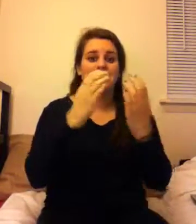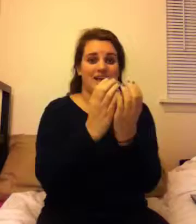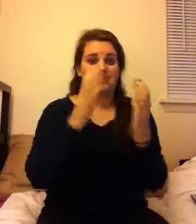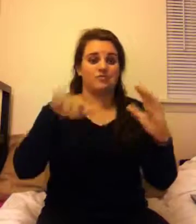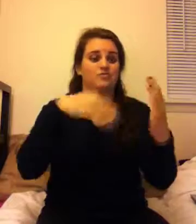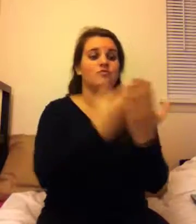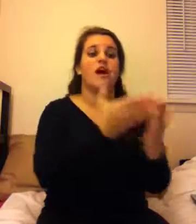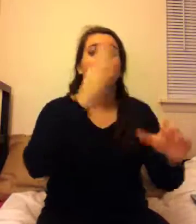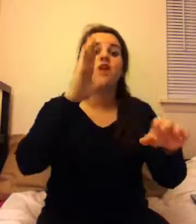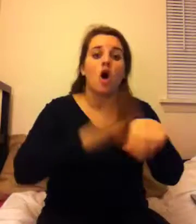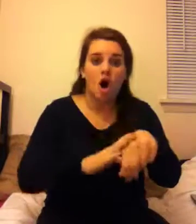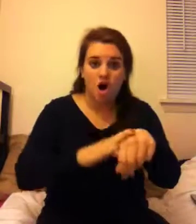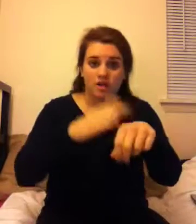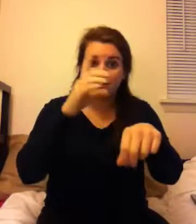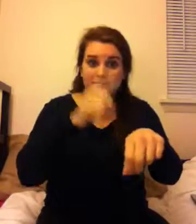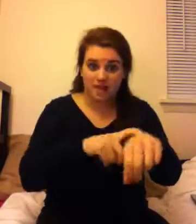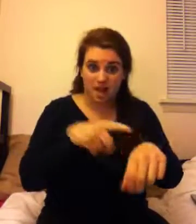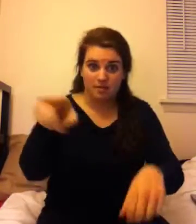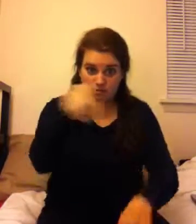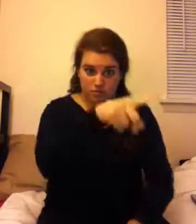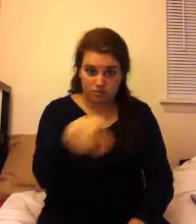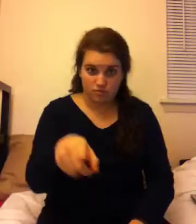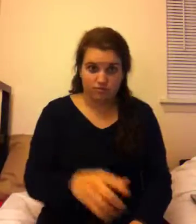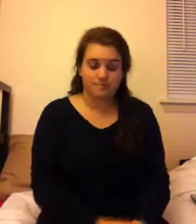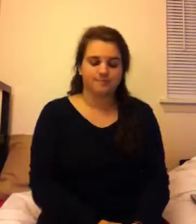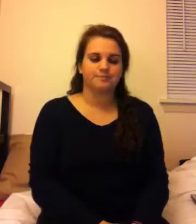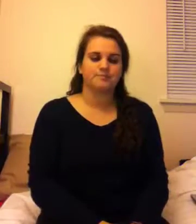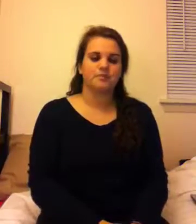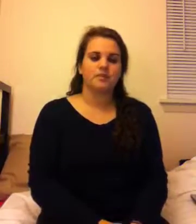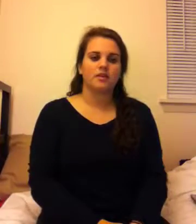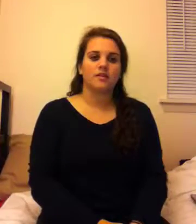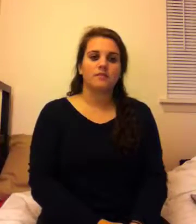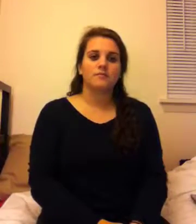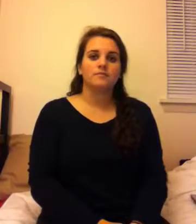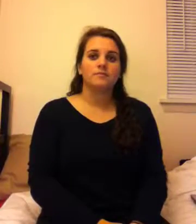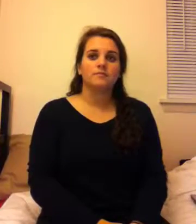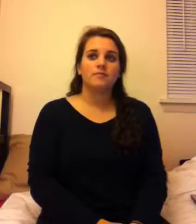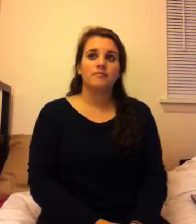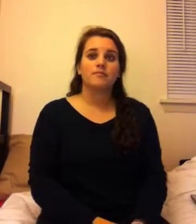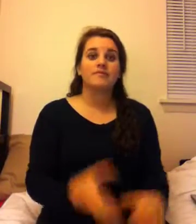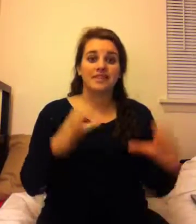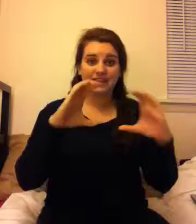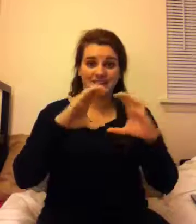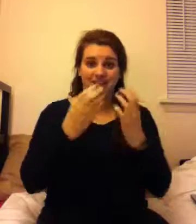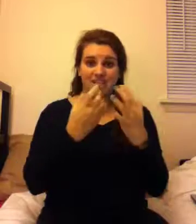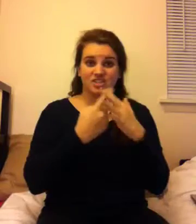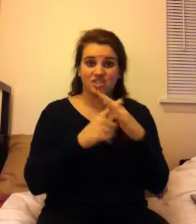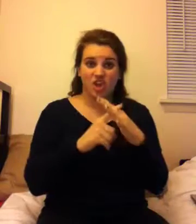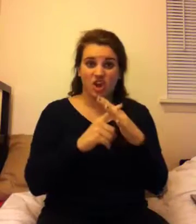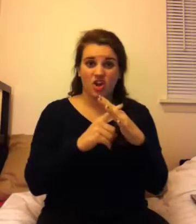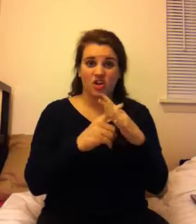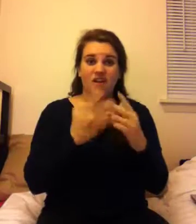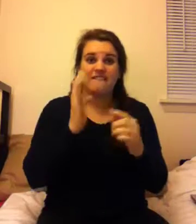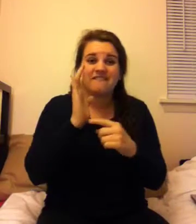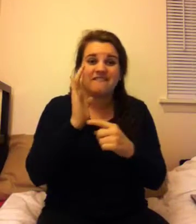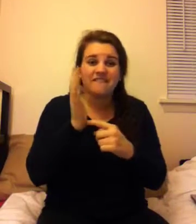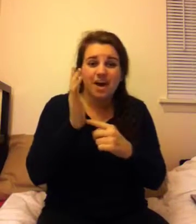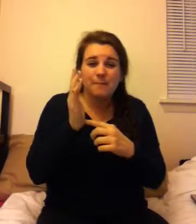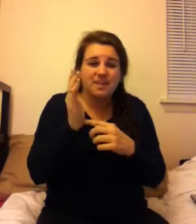Now remember, during the first 5 minutes of class is when the most important information